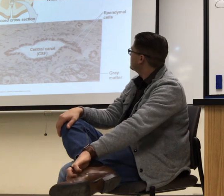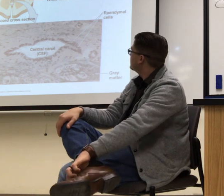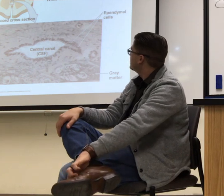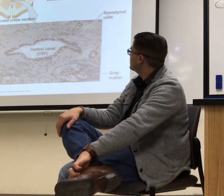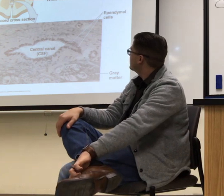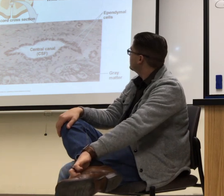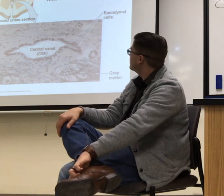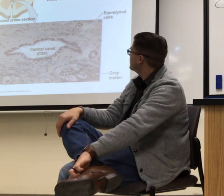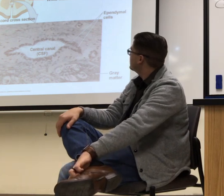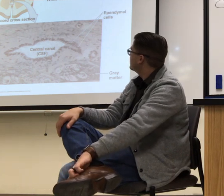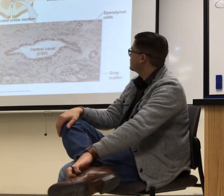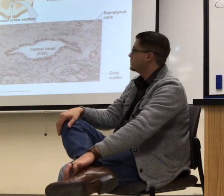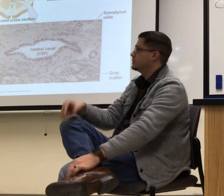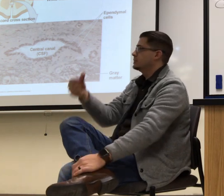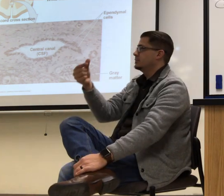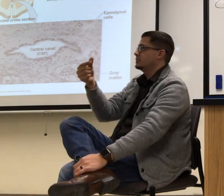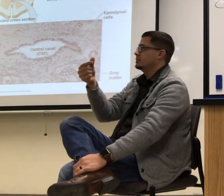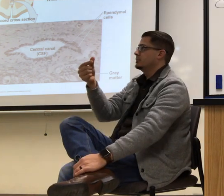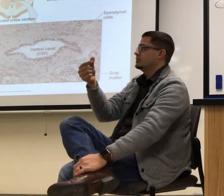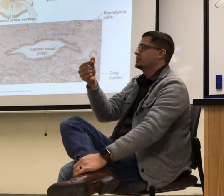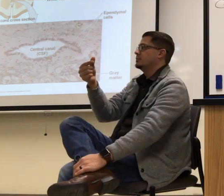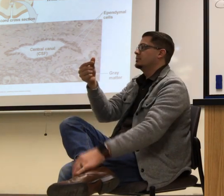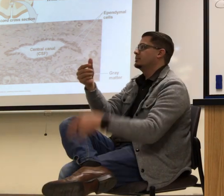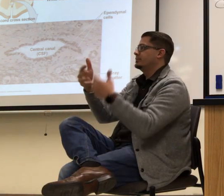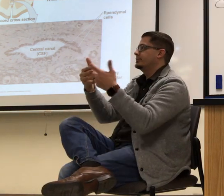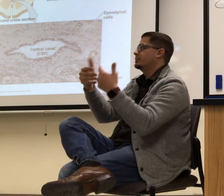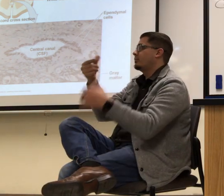Gray because it contains